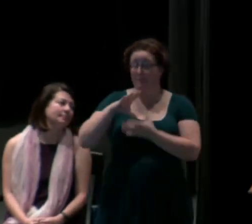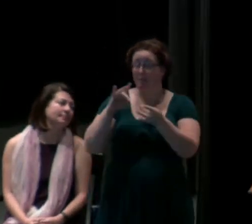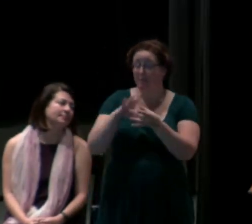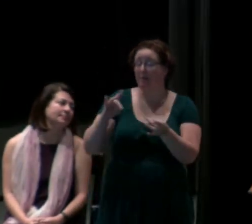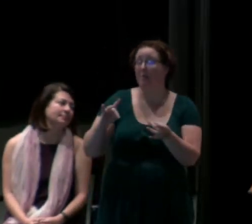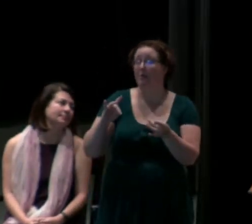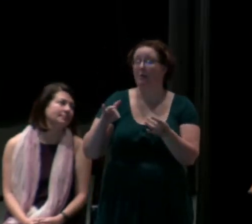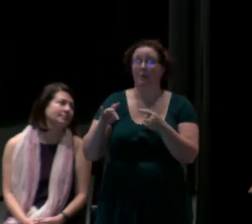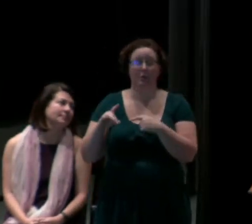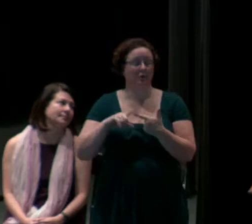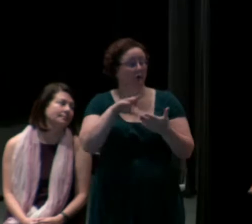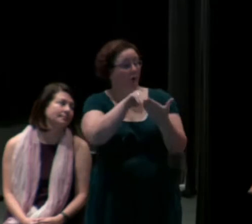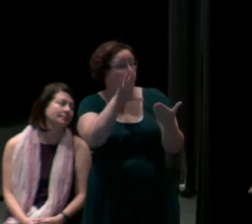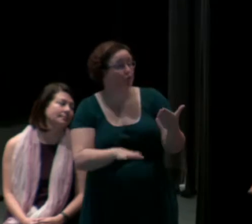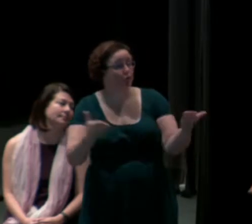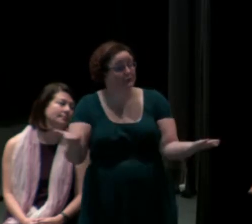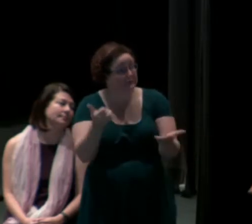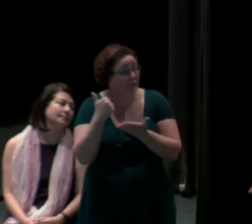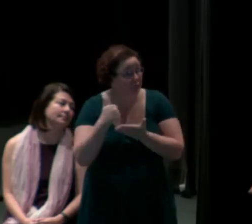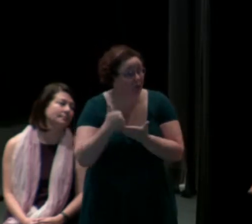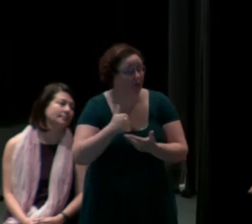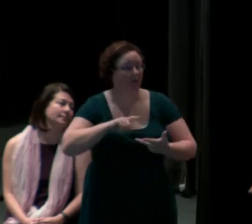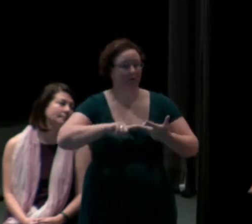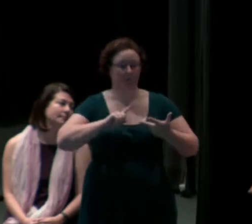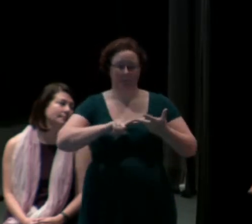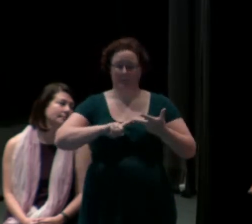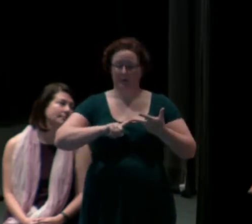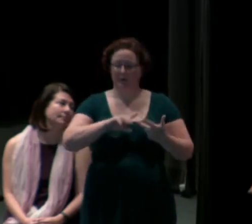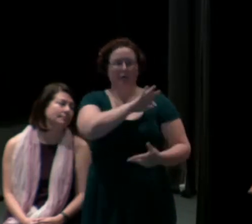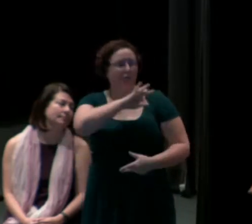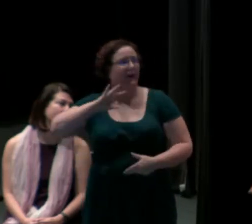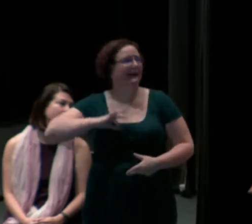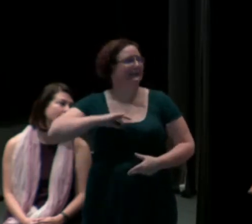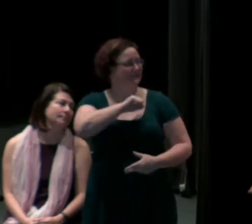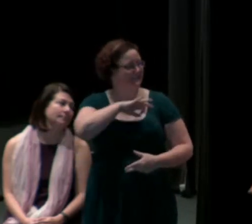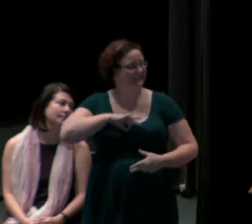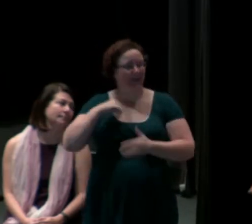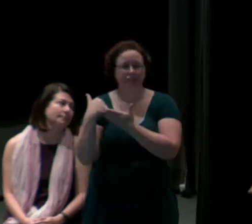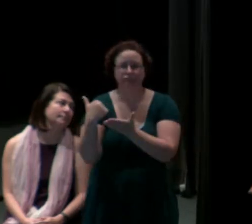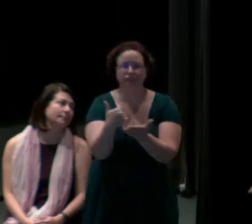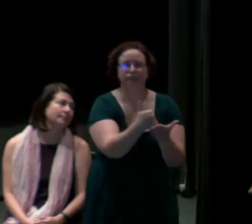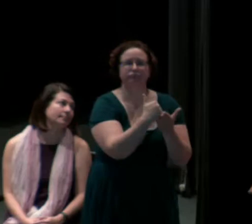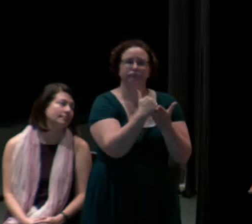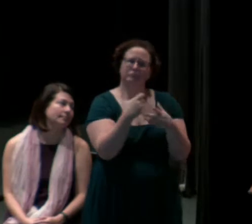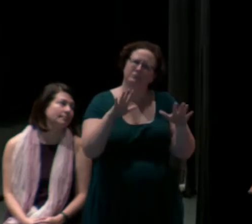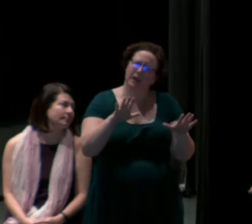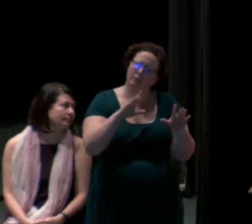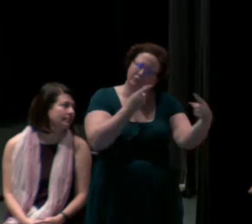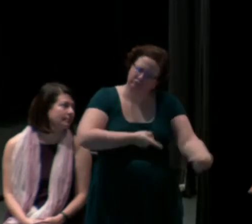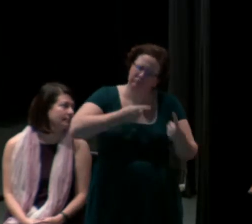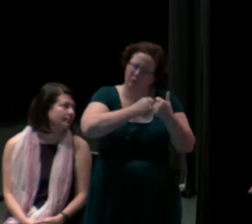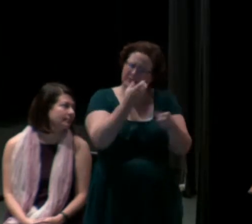this morning. The students are here to help. We clearly have faculty and staff who can help make very difficult